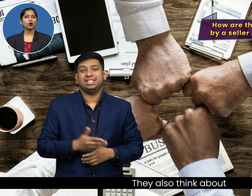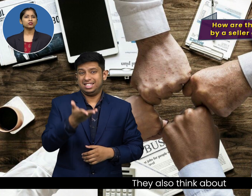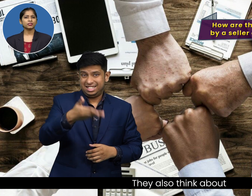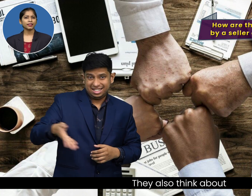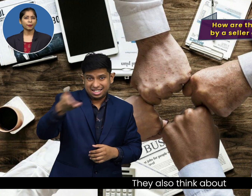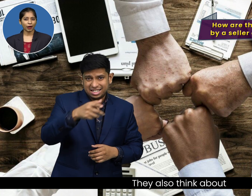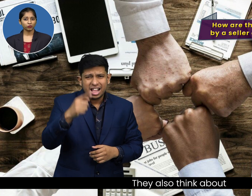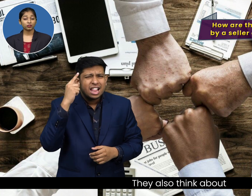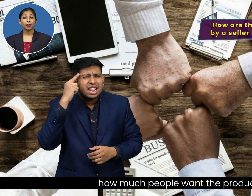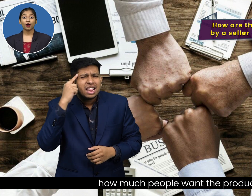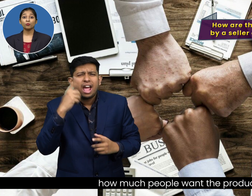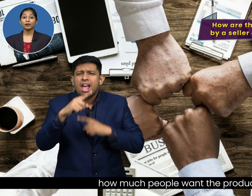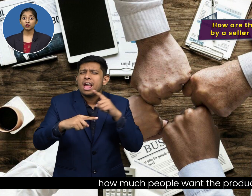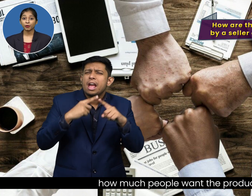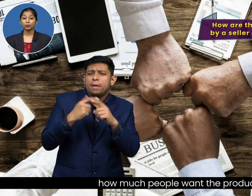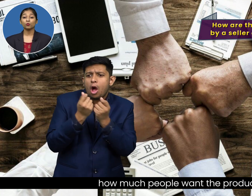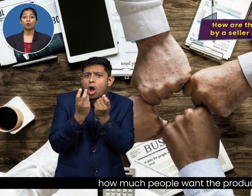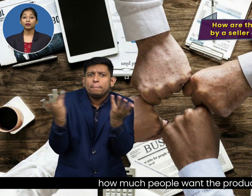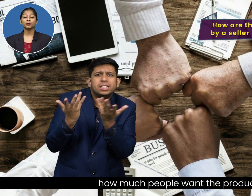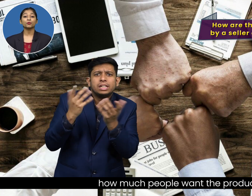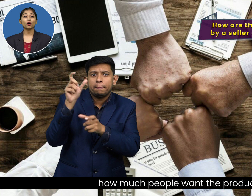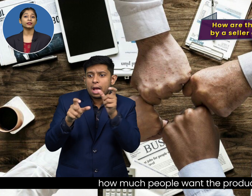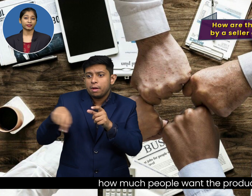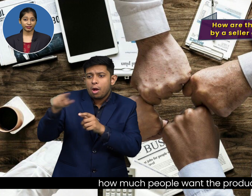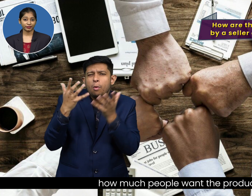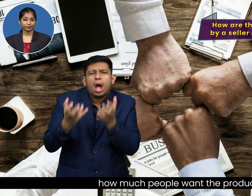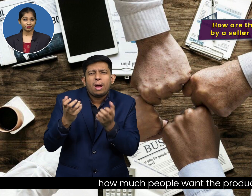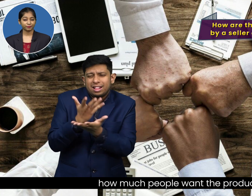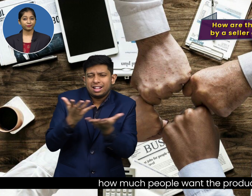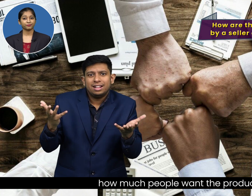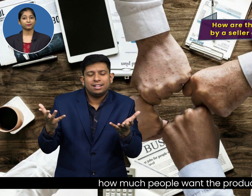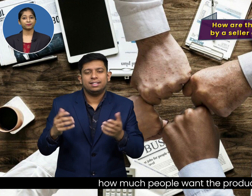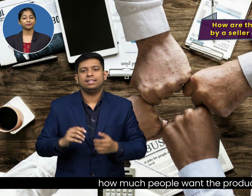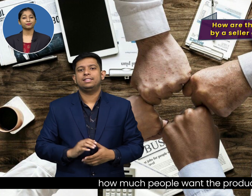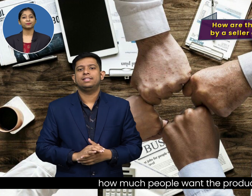They also think about how much people want the product.